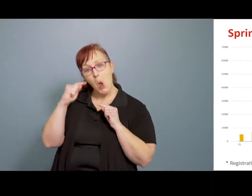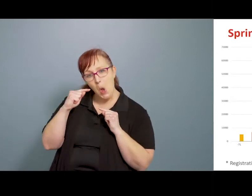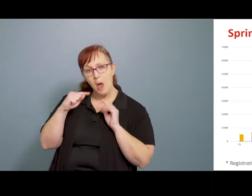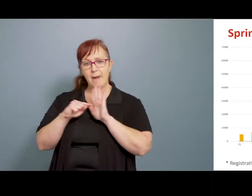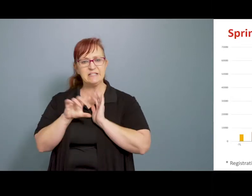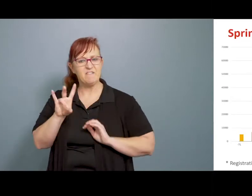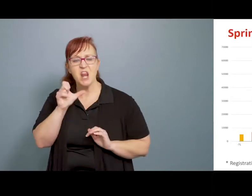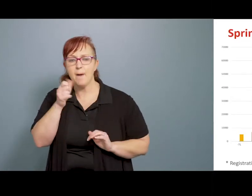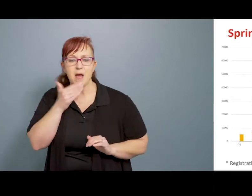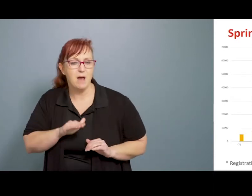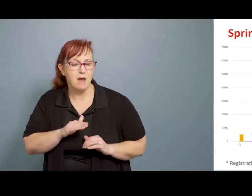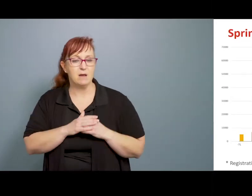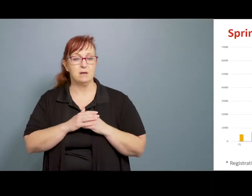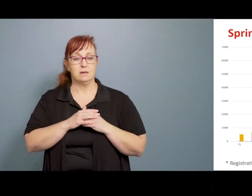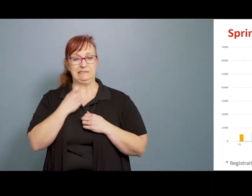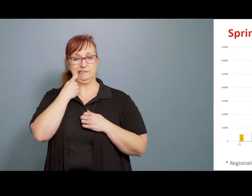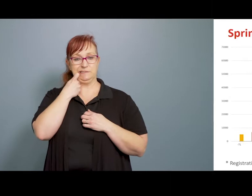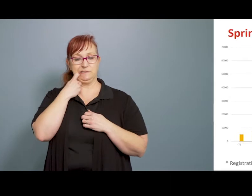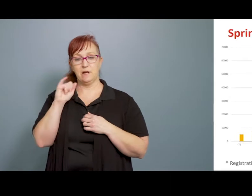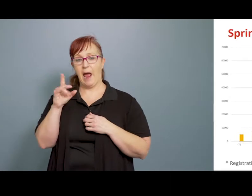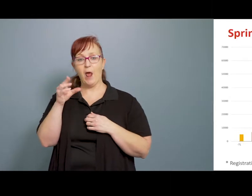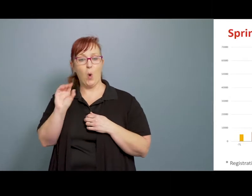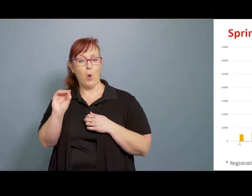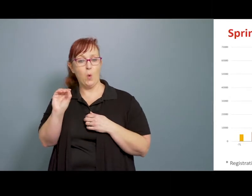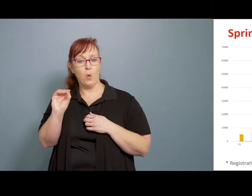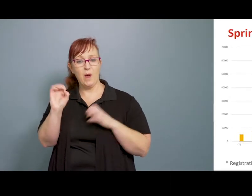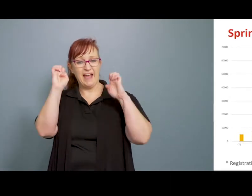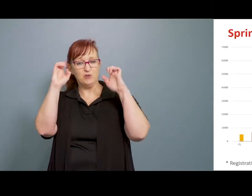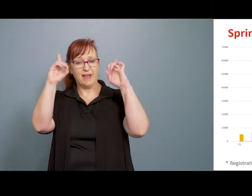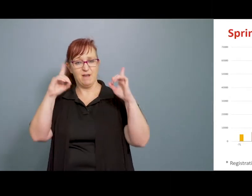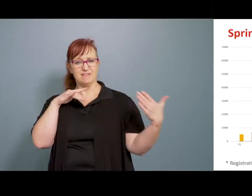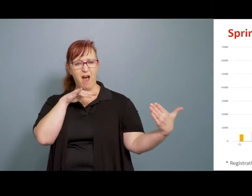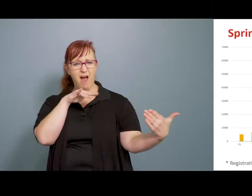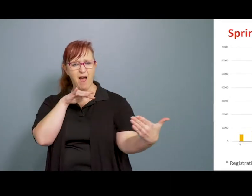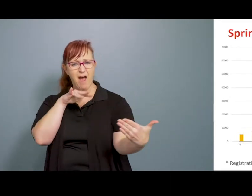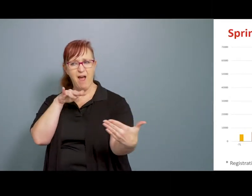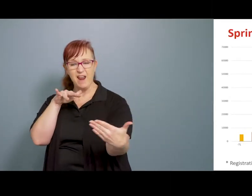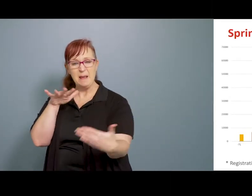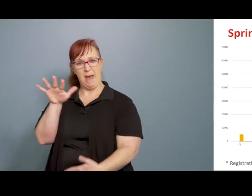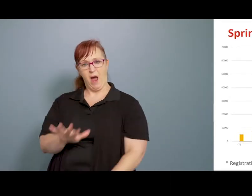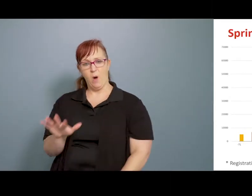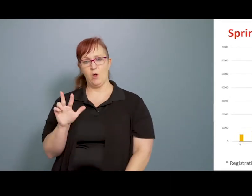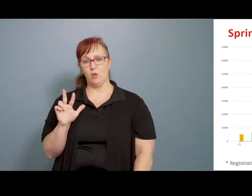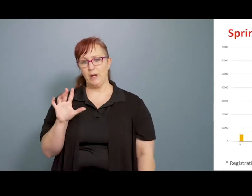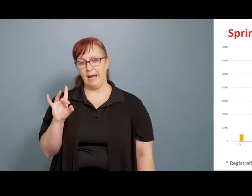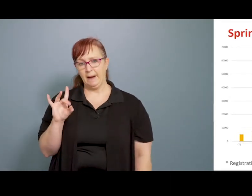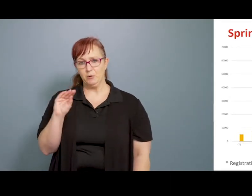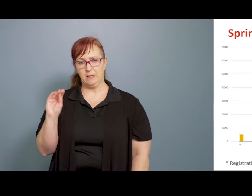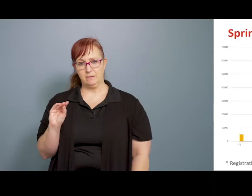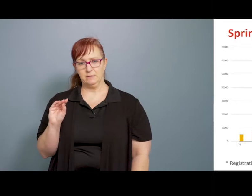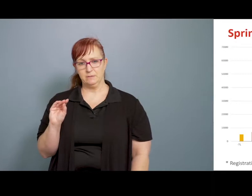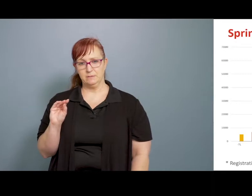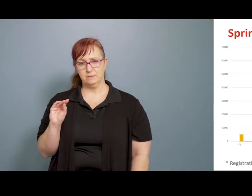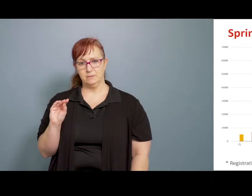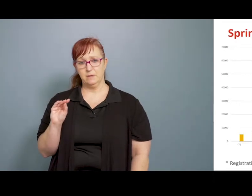be. And in a recent Idaho education study, it was noted that 38% of the high school graduates